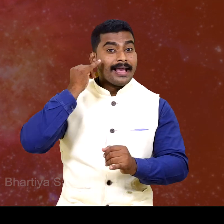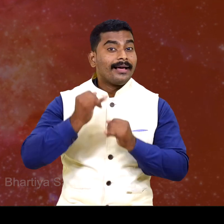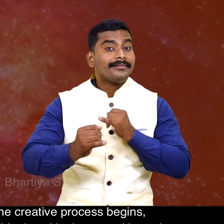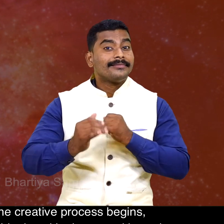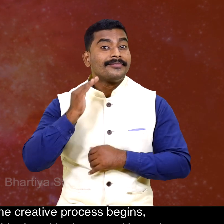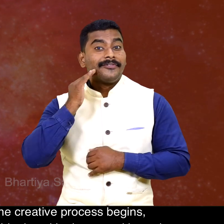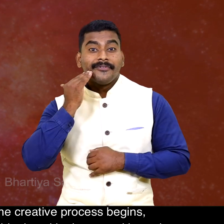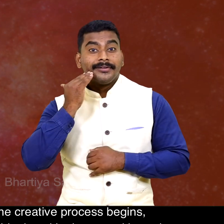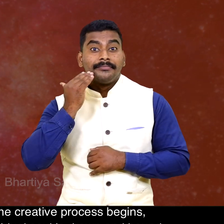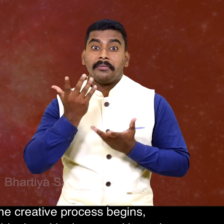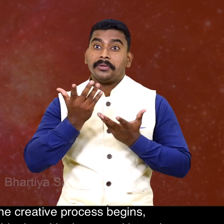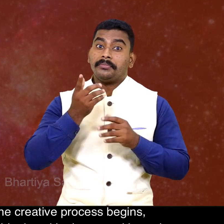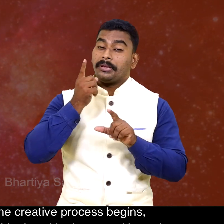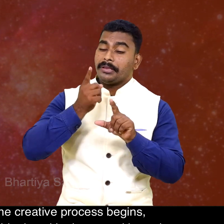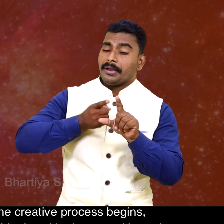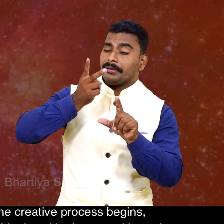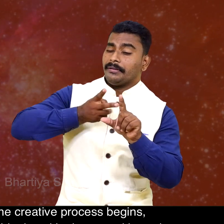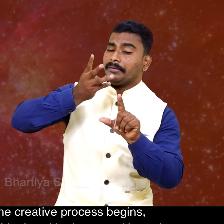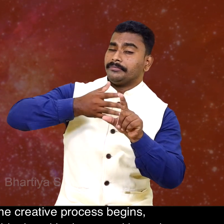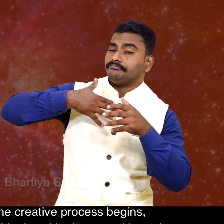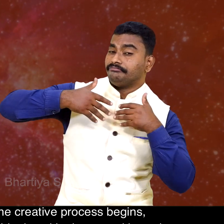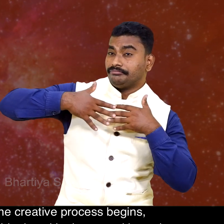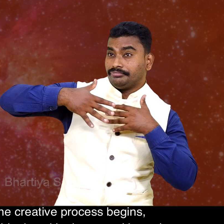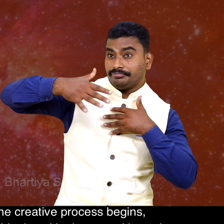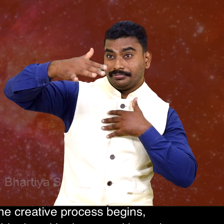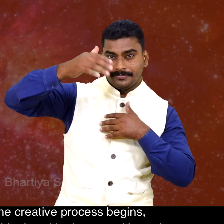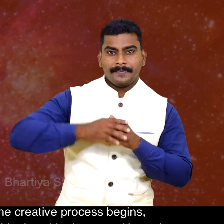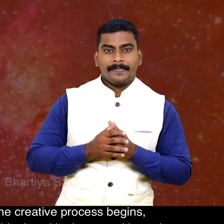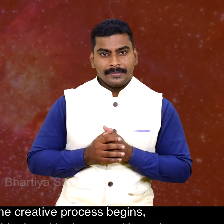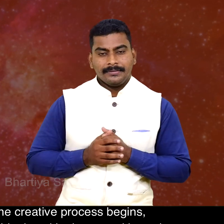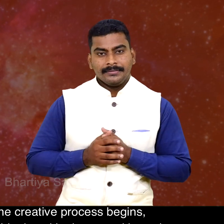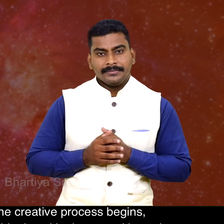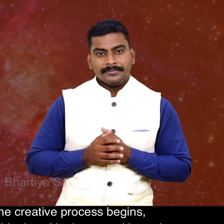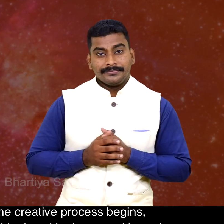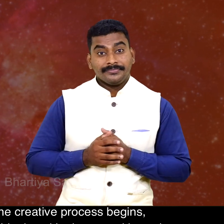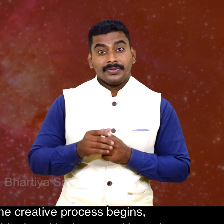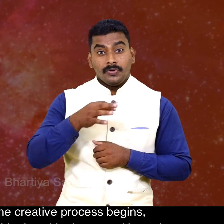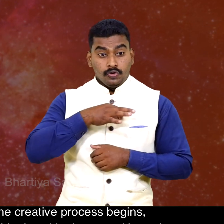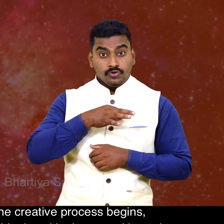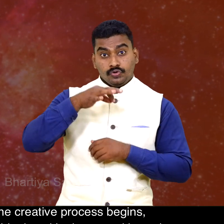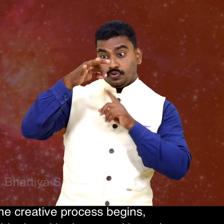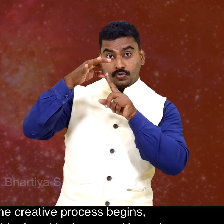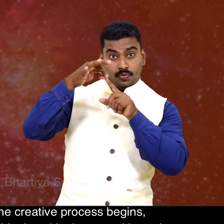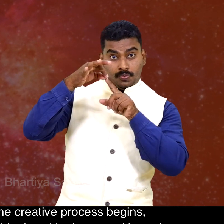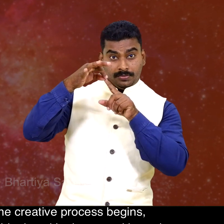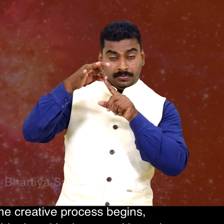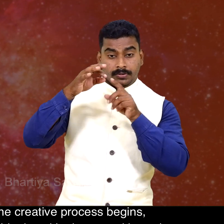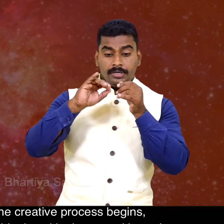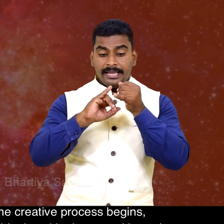Once the creative process begins, each individual soul is drawn and bound to a